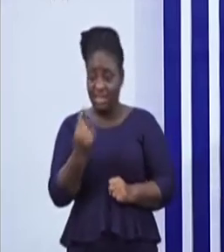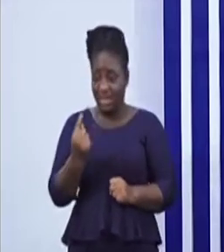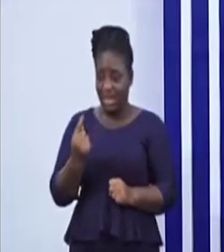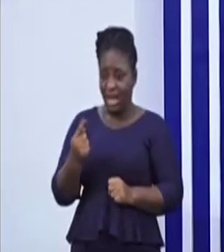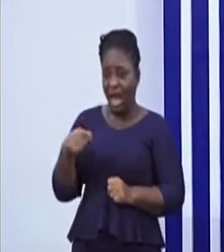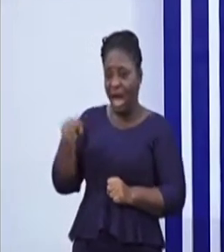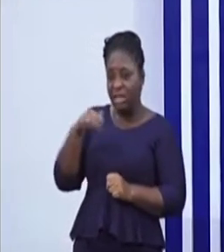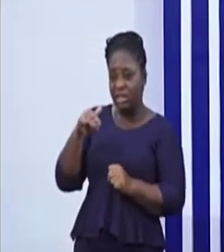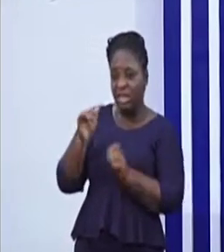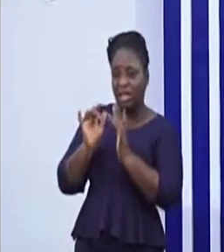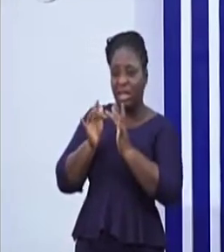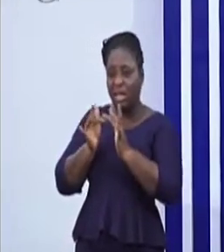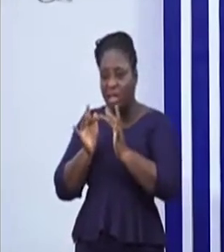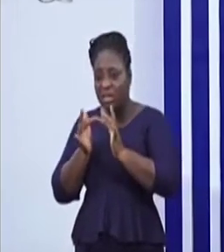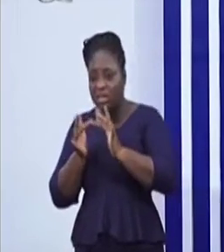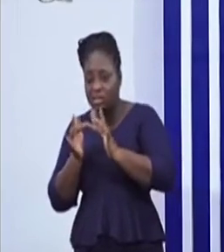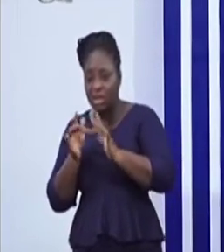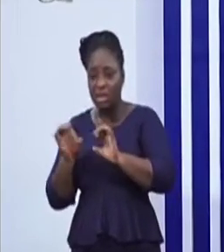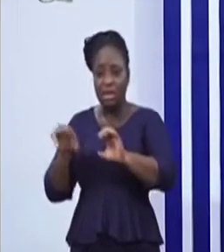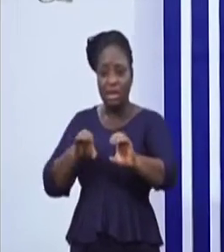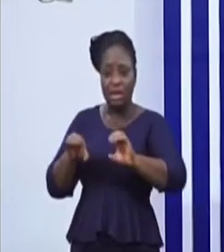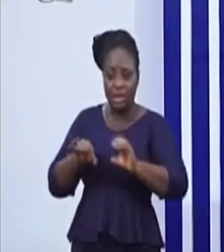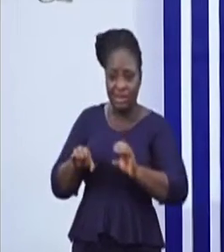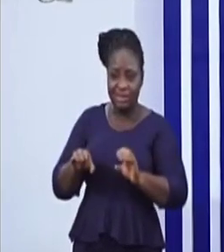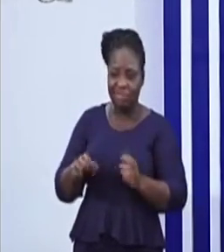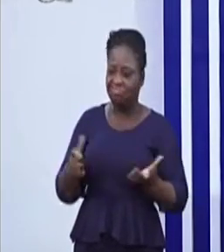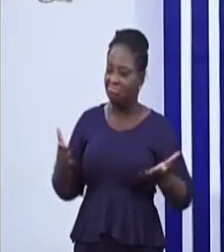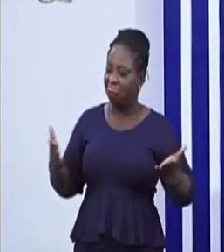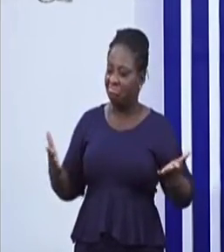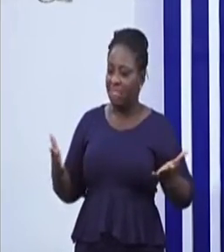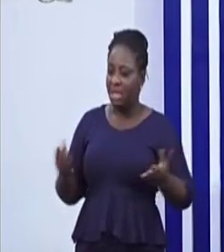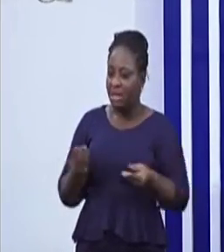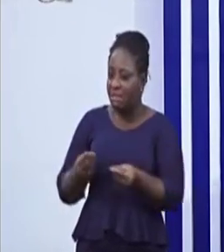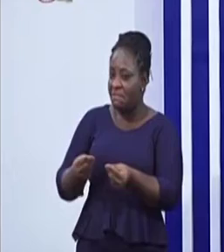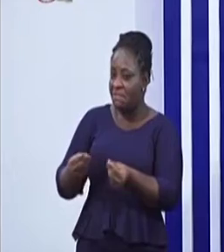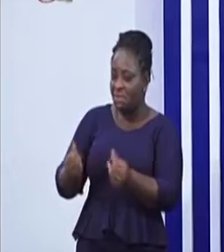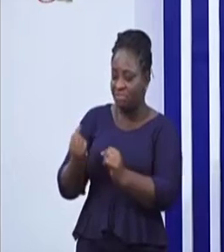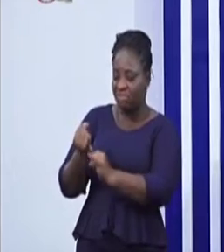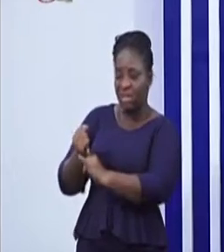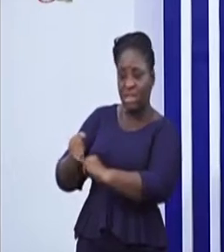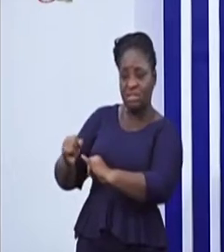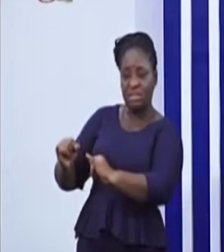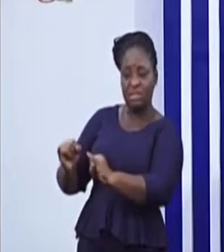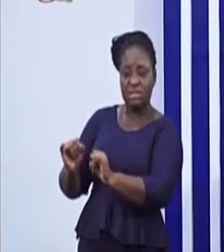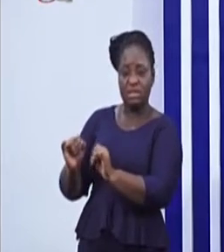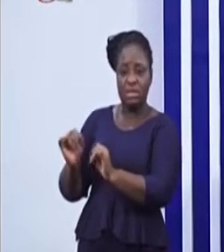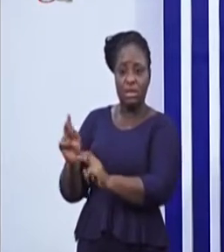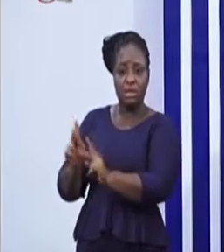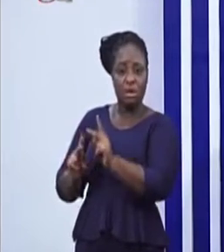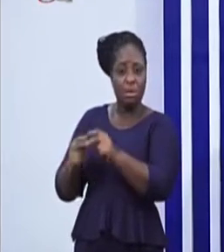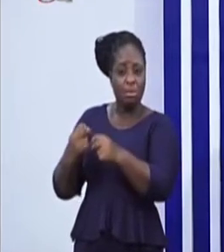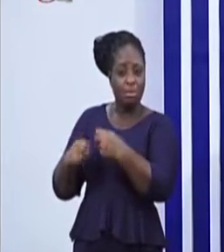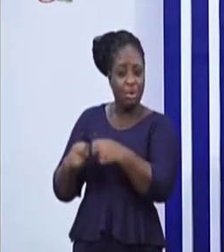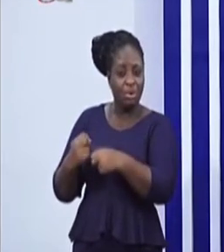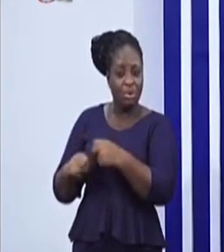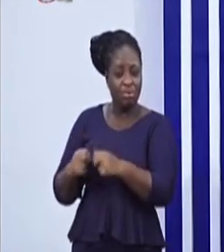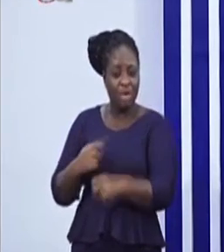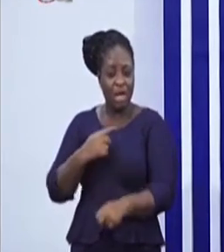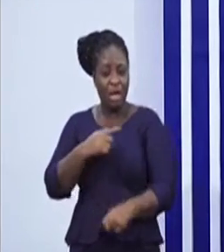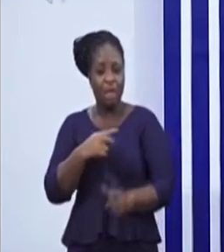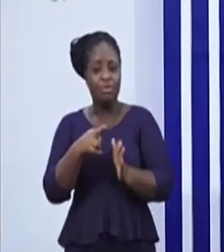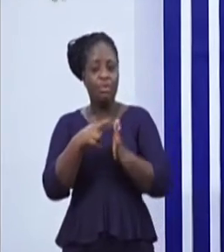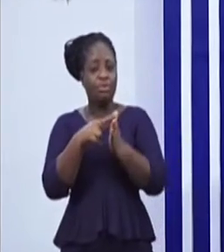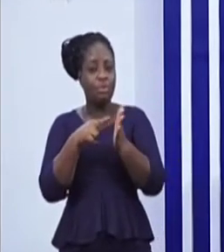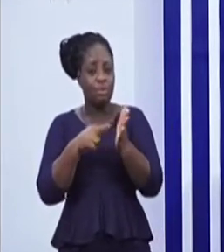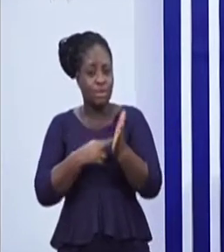the Electronic Communications Act. So in the very few isolated cases that we have seen excesses, or which has been